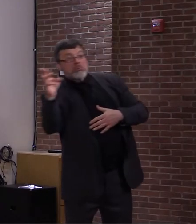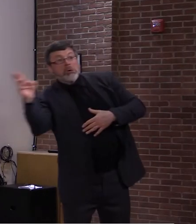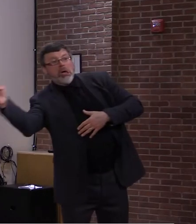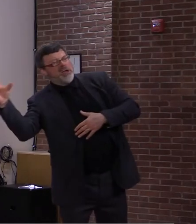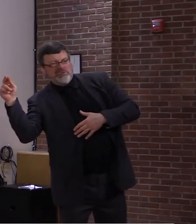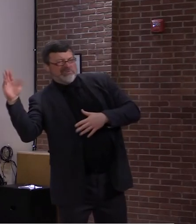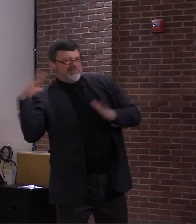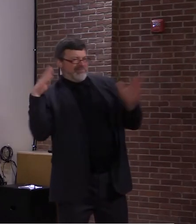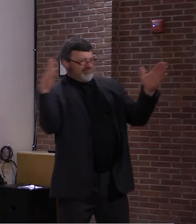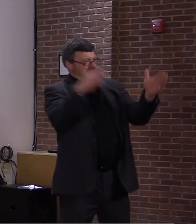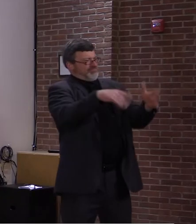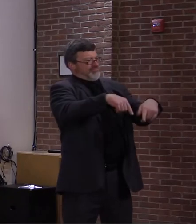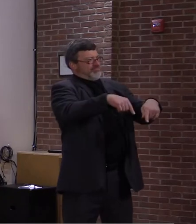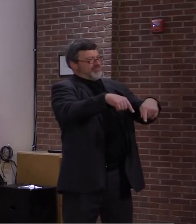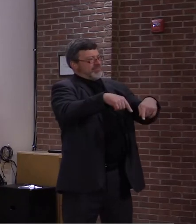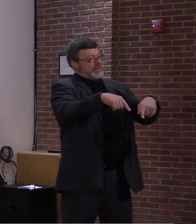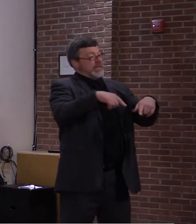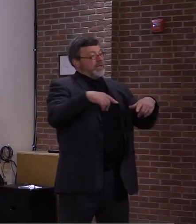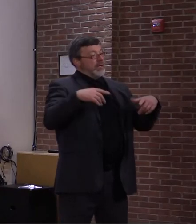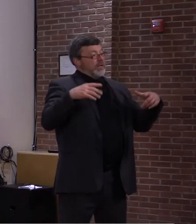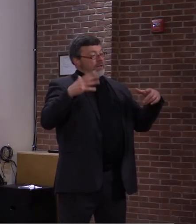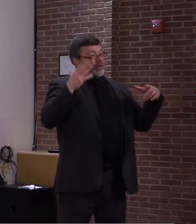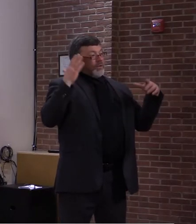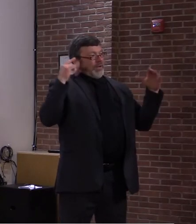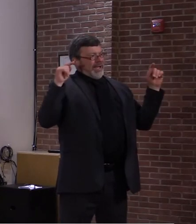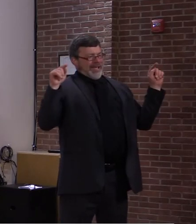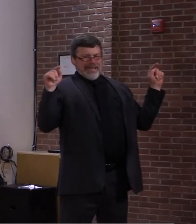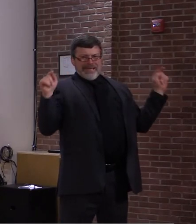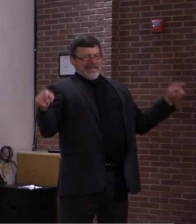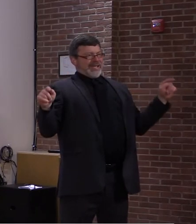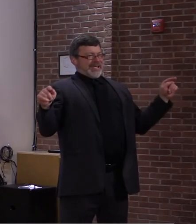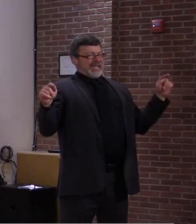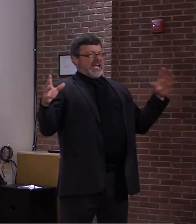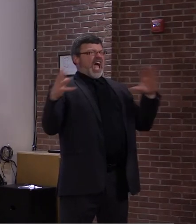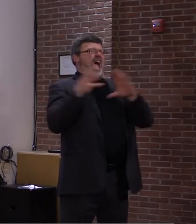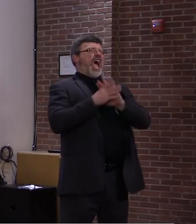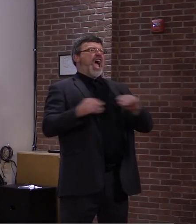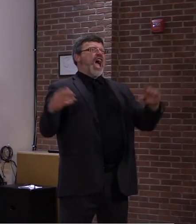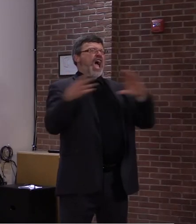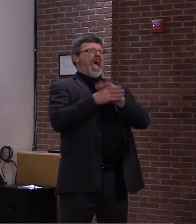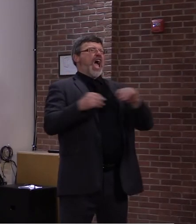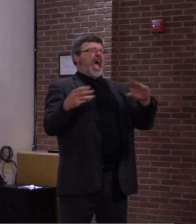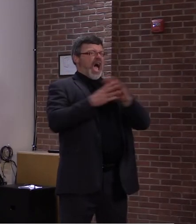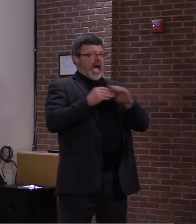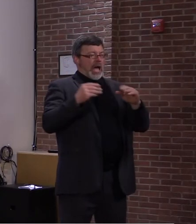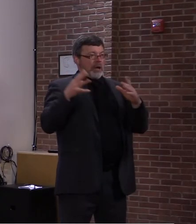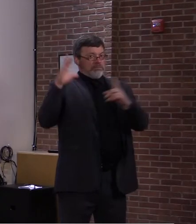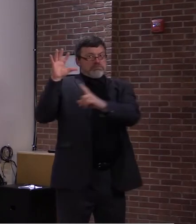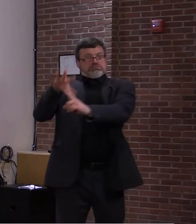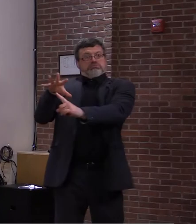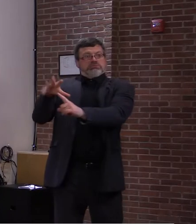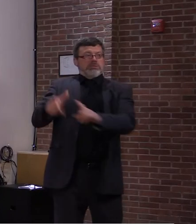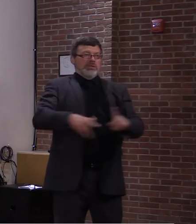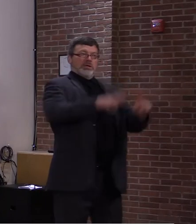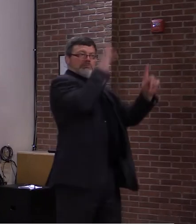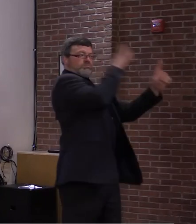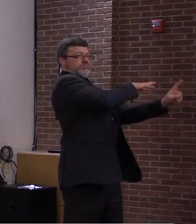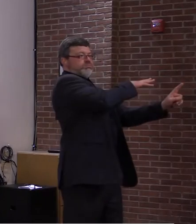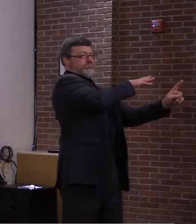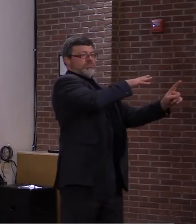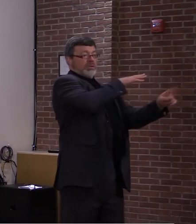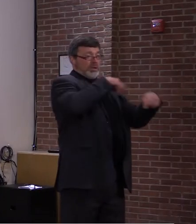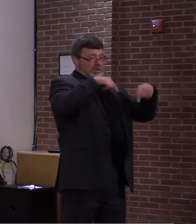the voices are fairly loud on the extremes. And again, that's in either party. So I don't think you see as much